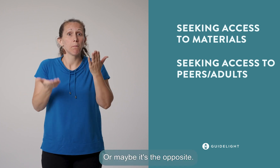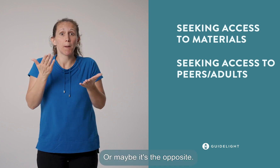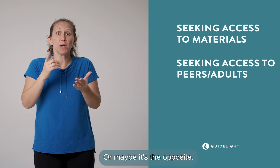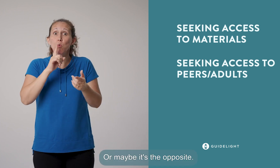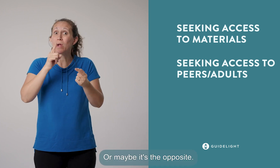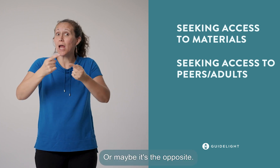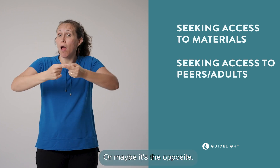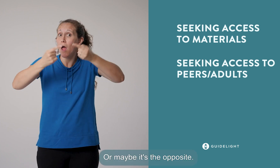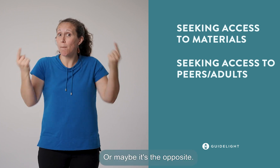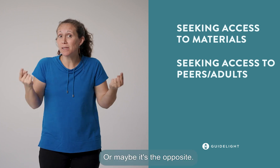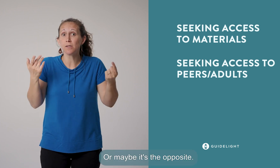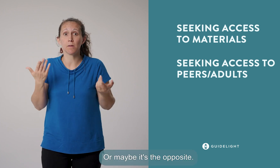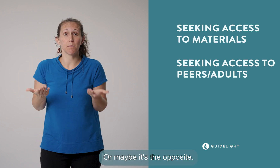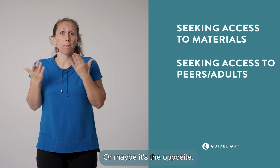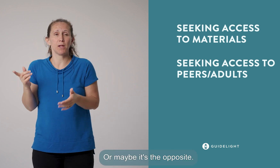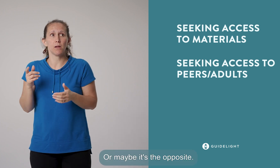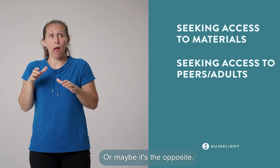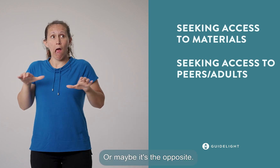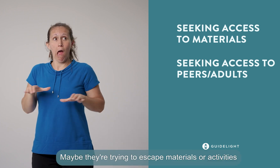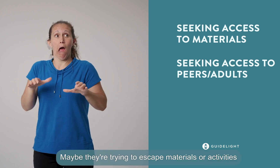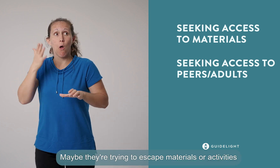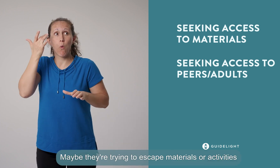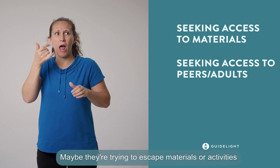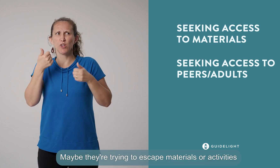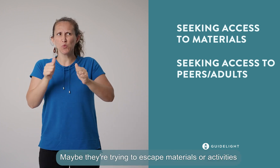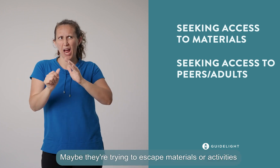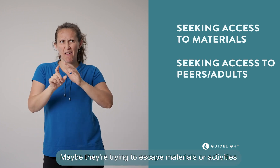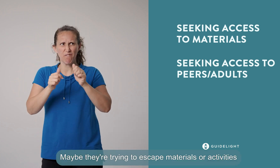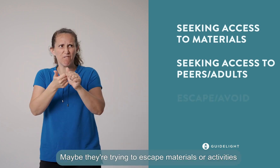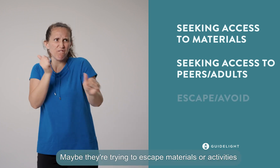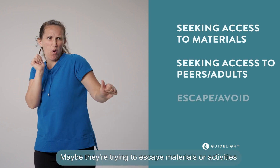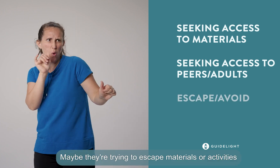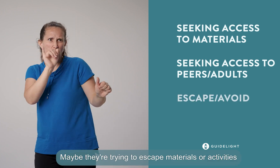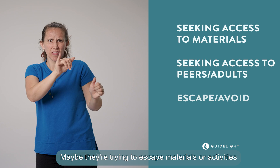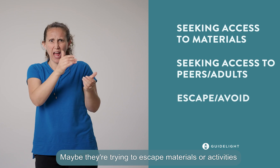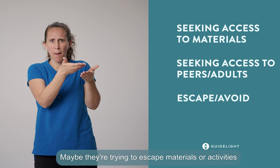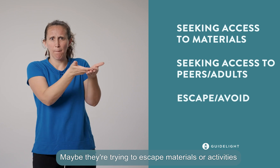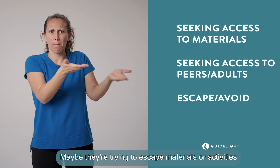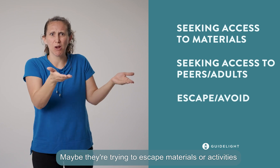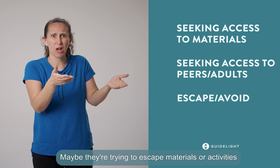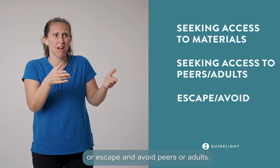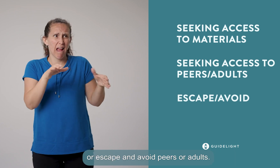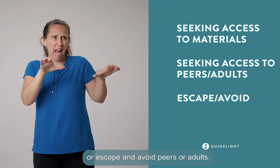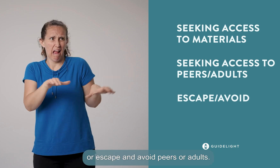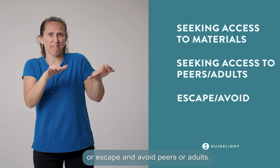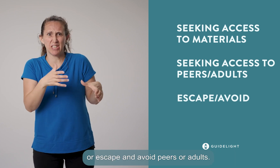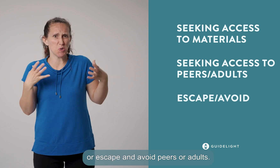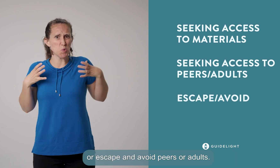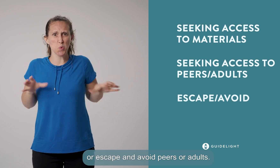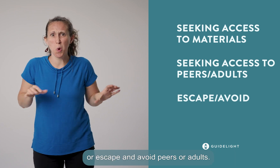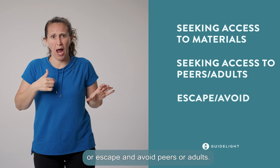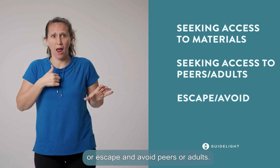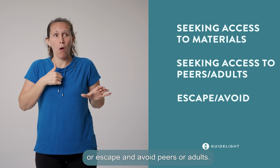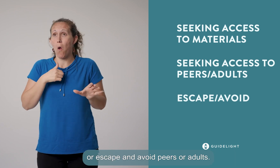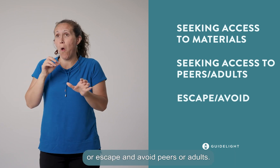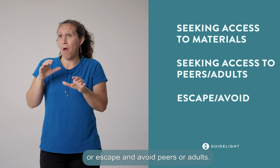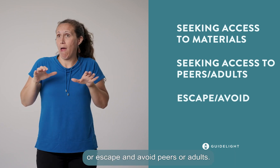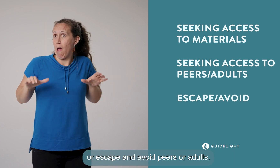Or maybe it's the opposite. Maybe they're trying to escape materials or activities, or escape and avoid peers or adults.